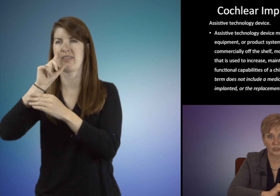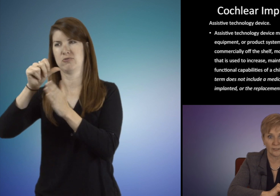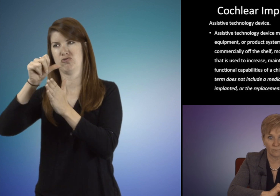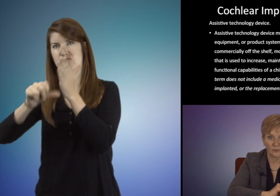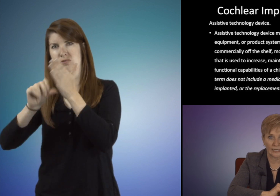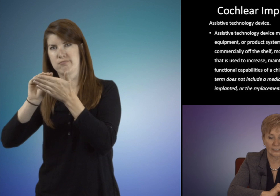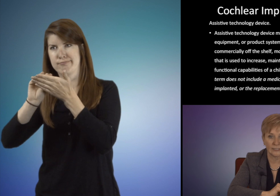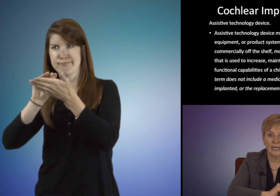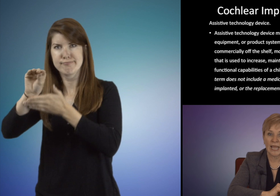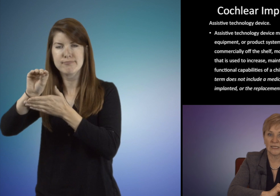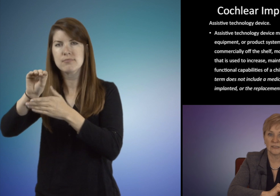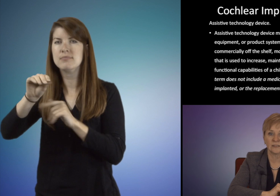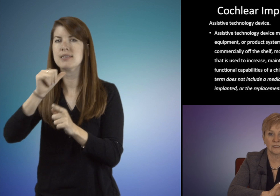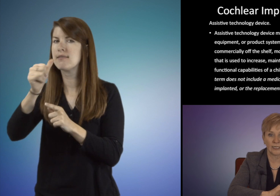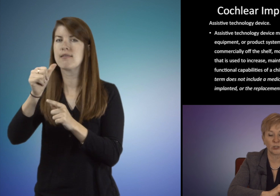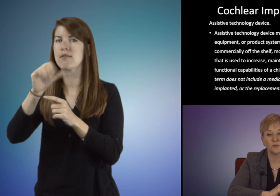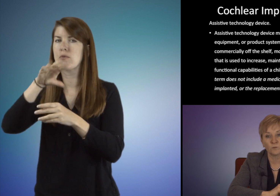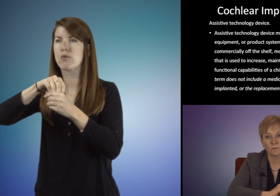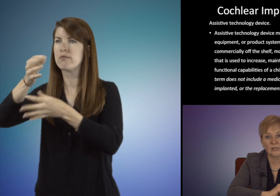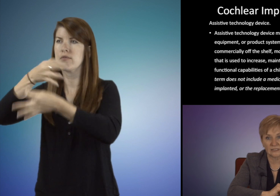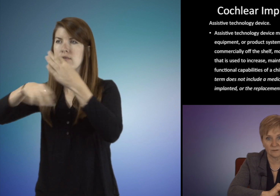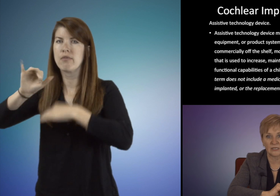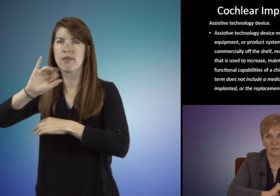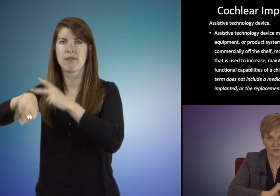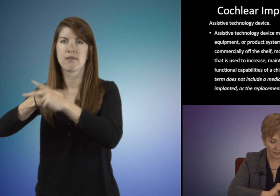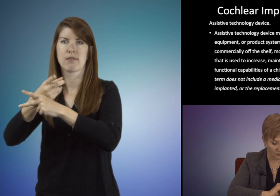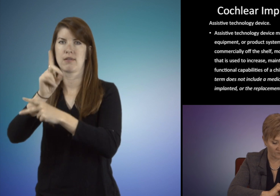is surgically implanted, and it does not include the